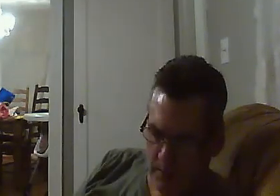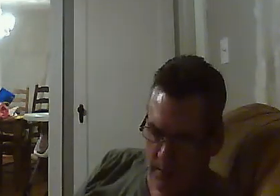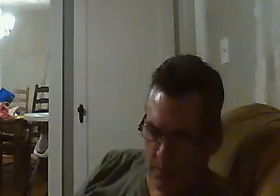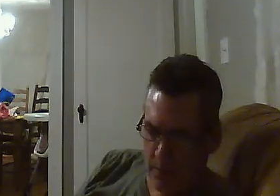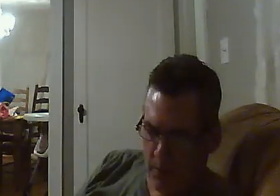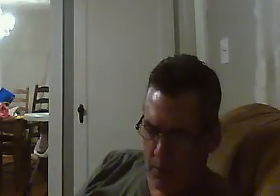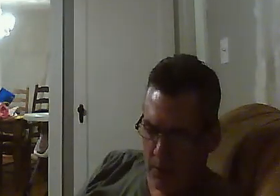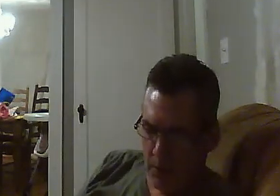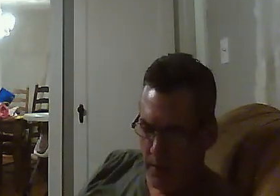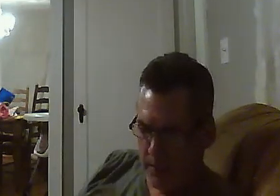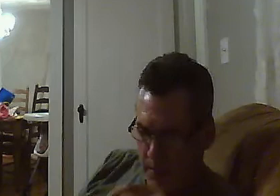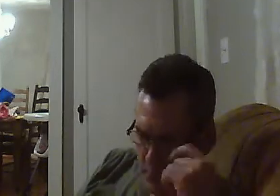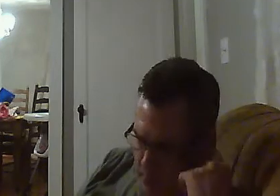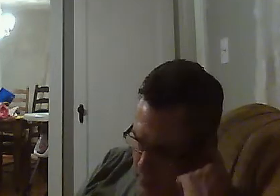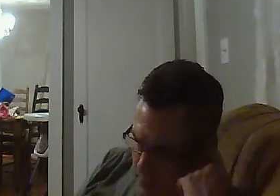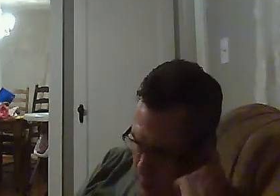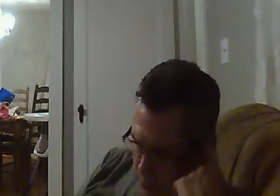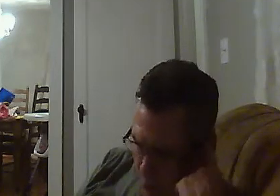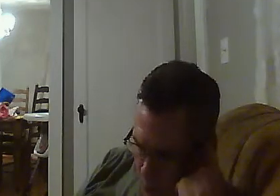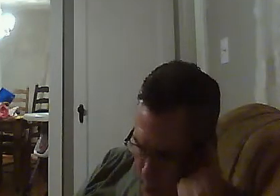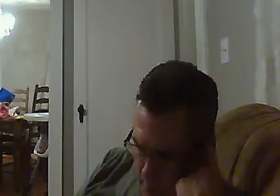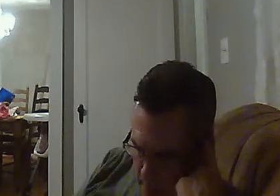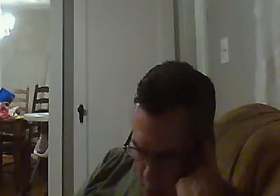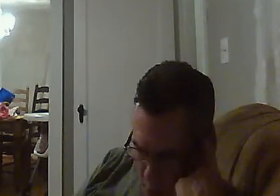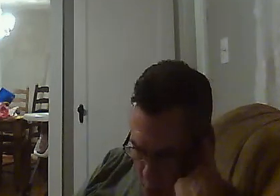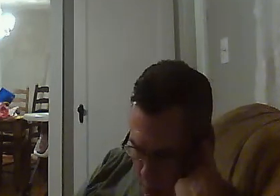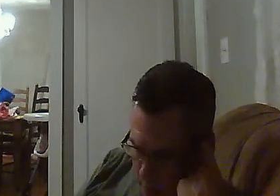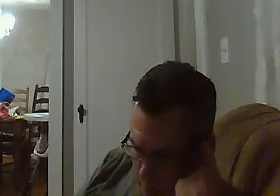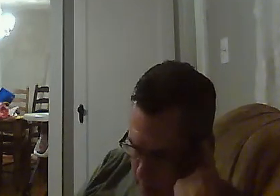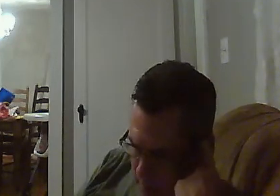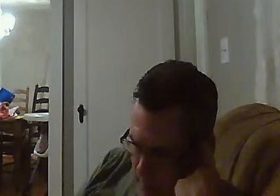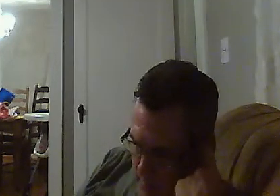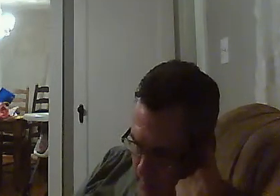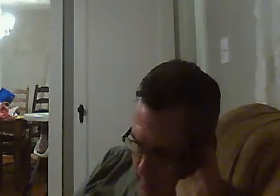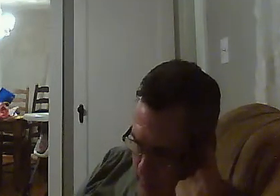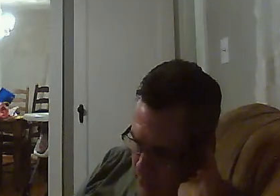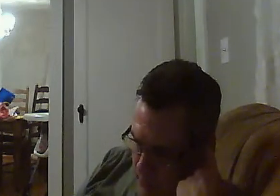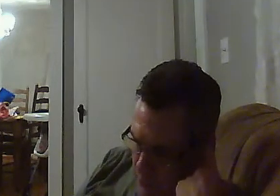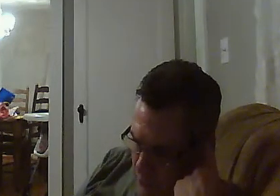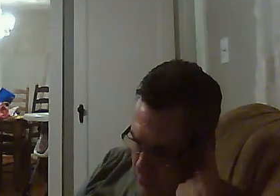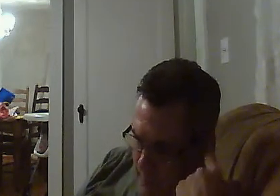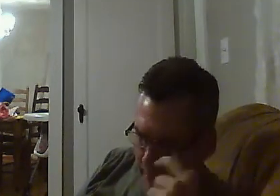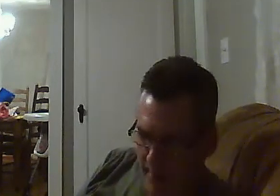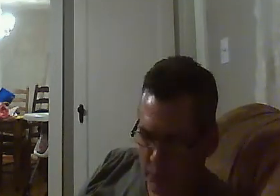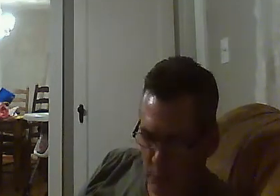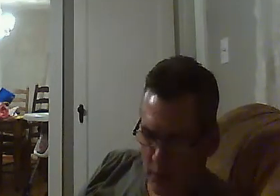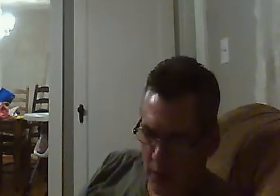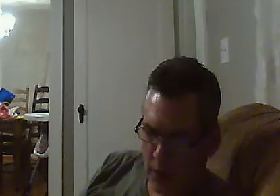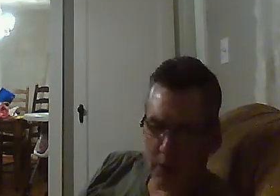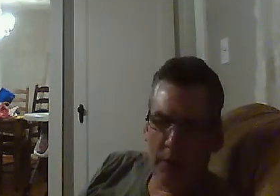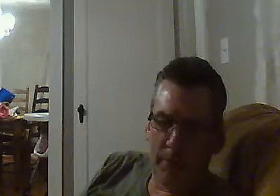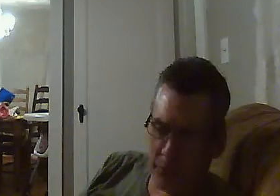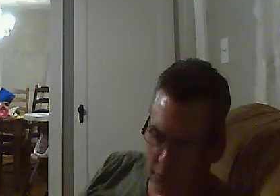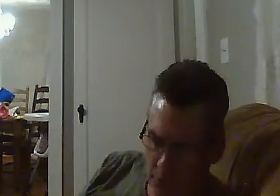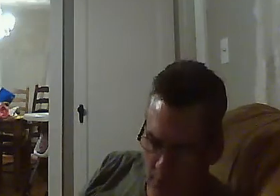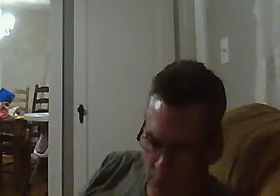Number 9, a light that is considered warm in tone is produced by lamps with a color temperature of